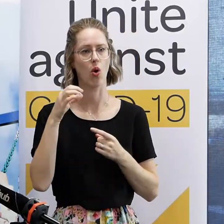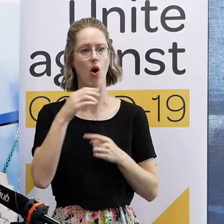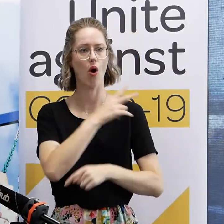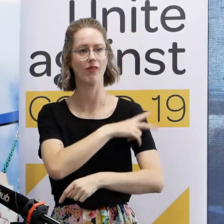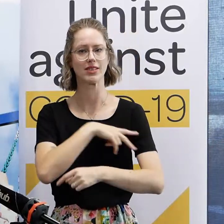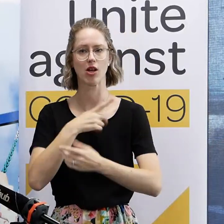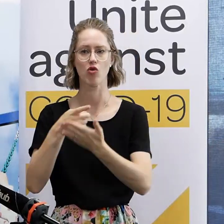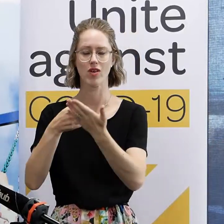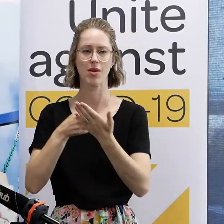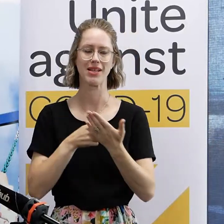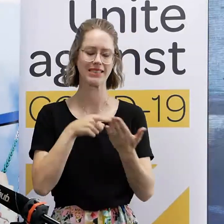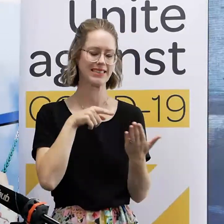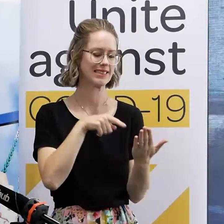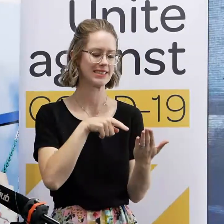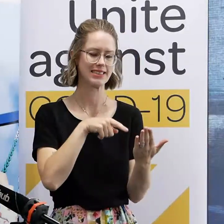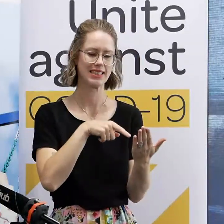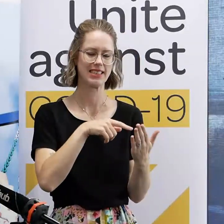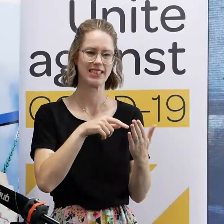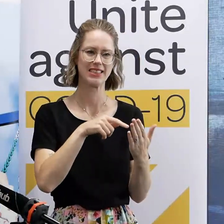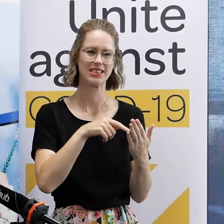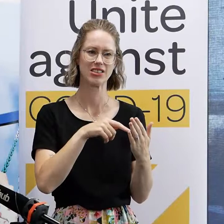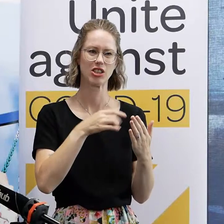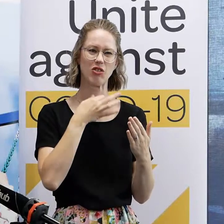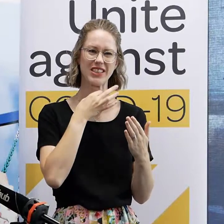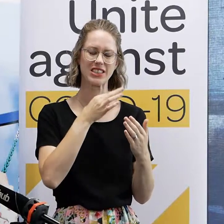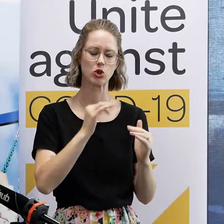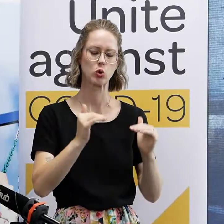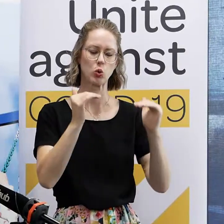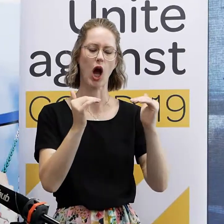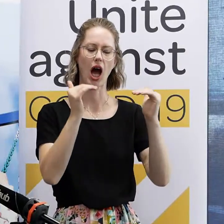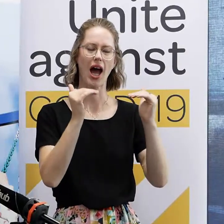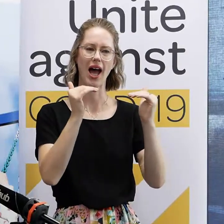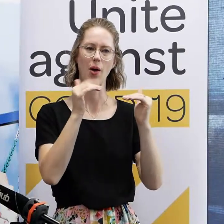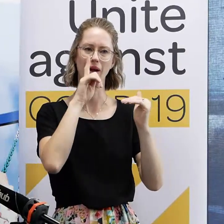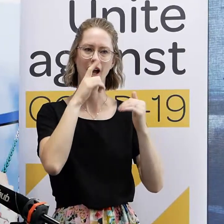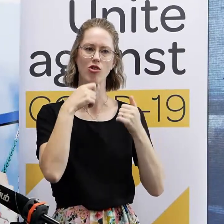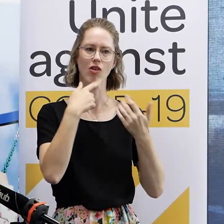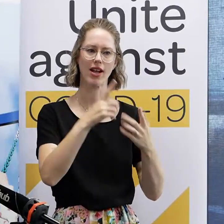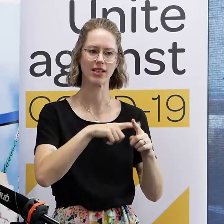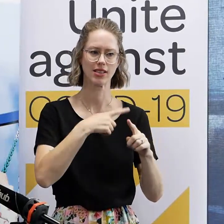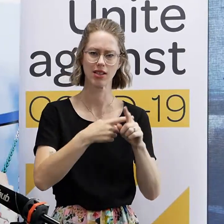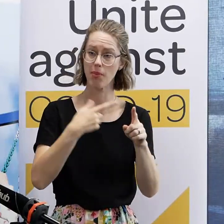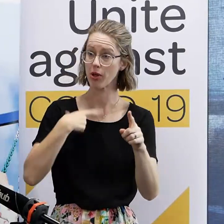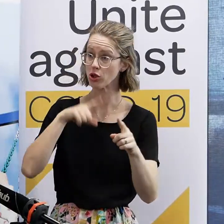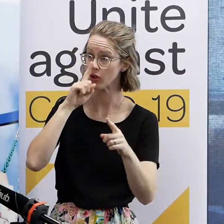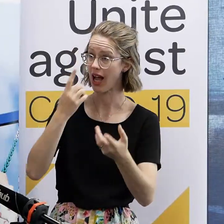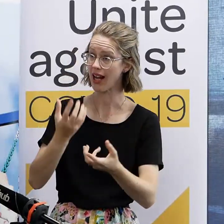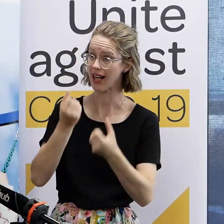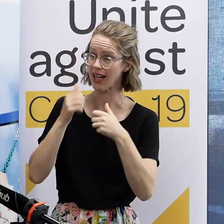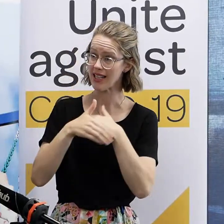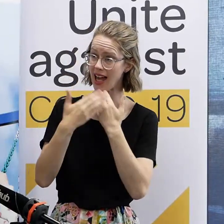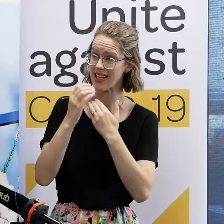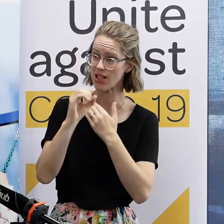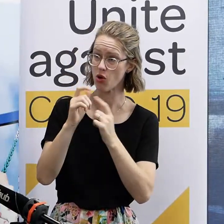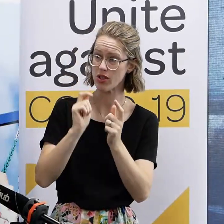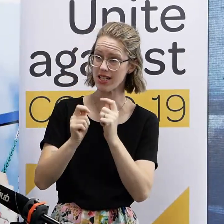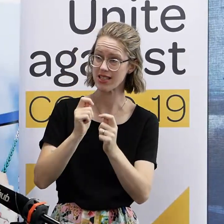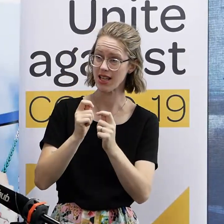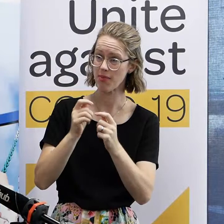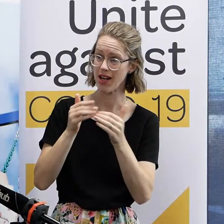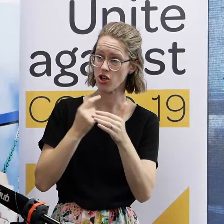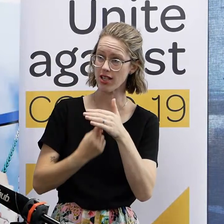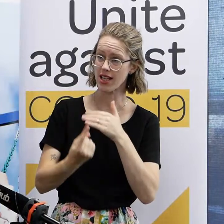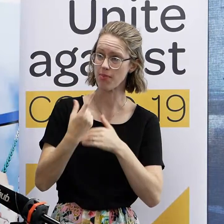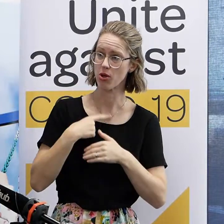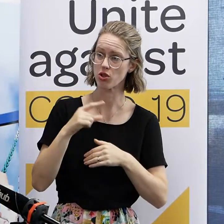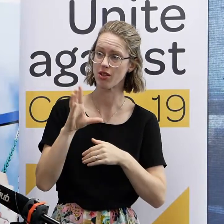was that it was not of a low enough risk to grant an exemption. Because she couldn't get the day 0 test in managed isolation, because